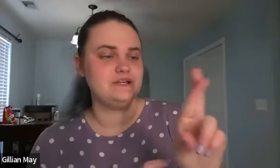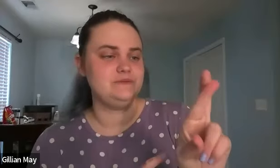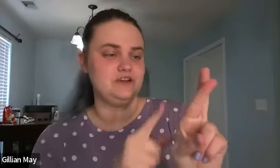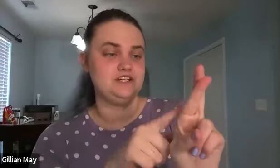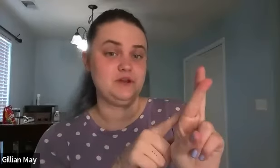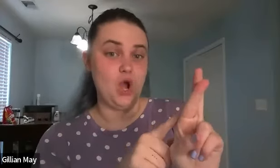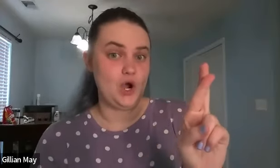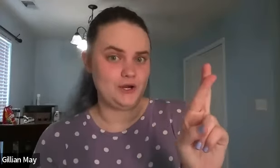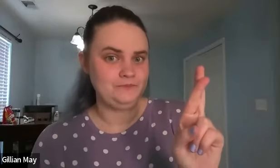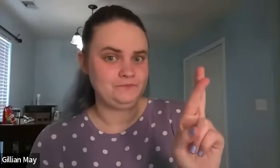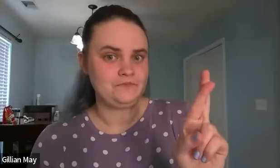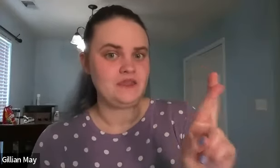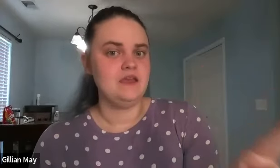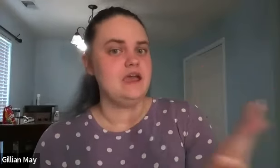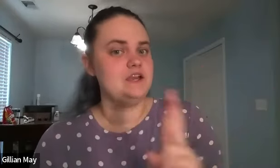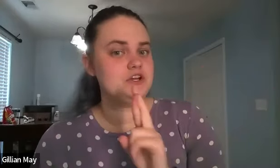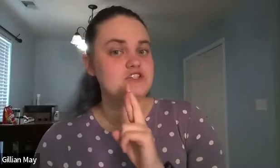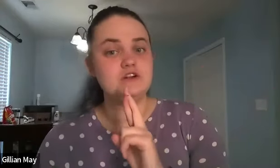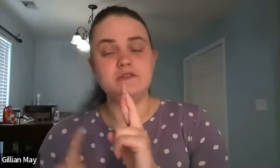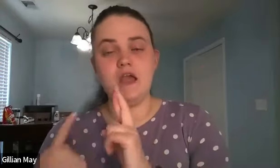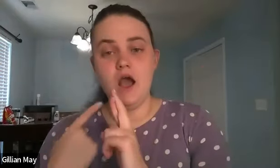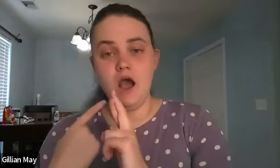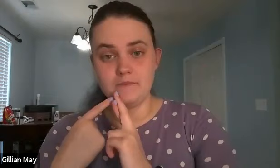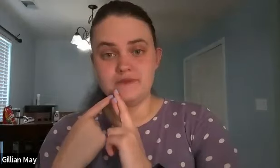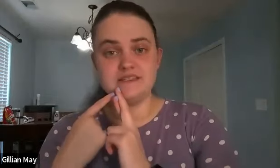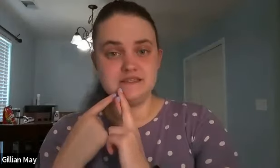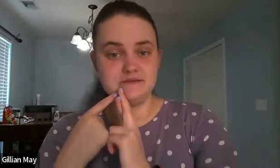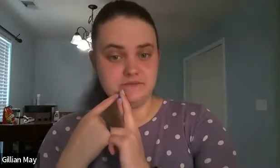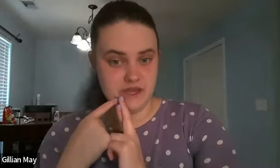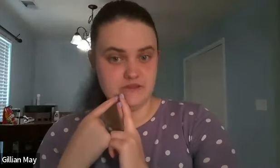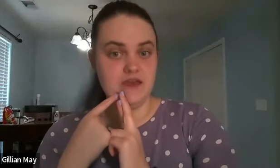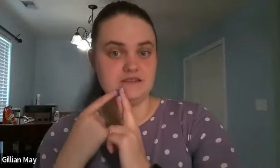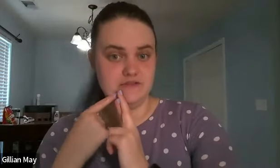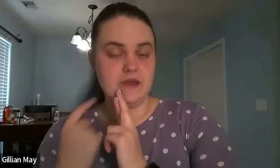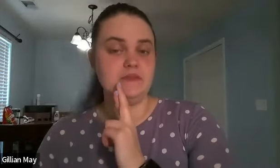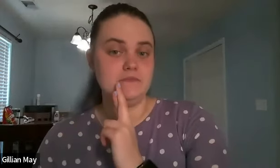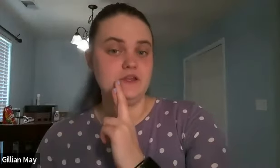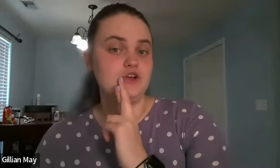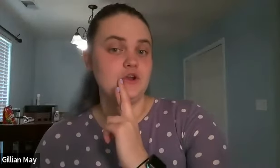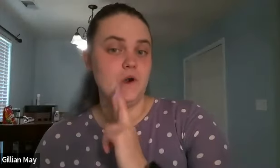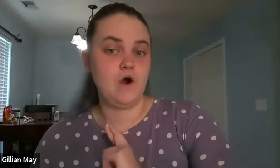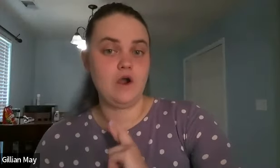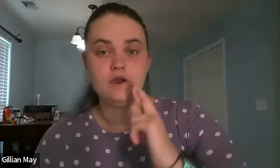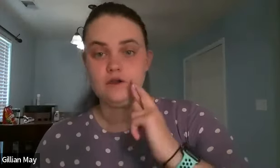be, you're going to do an R and you're going to start on the opposite mouth. Yeah, side of your mouth. Yep. And you're going to go R,